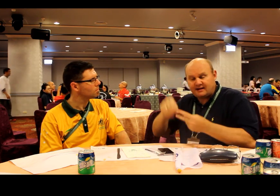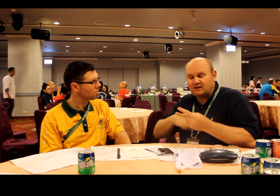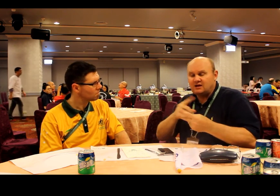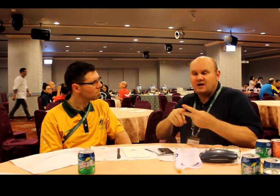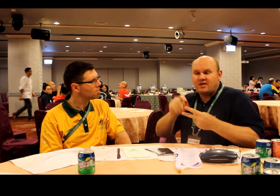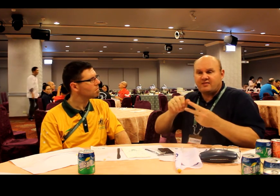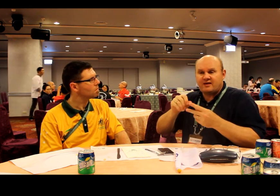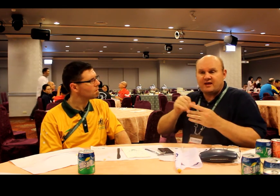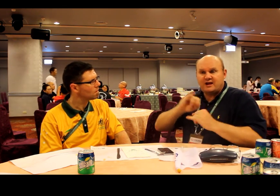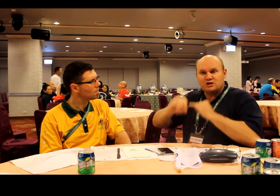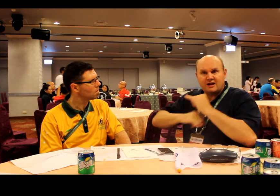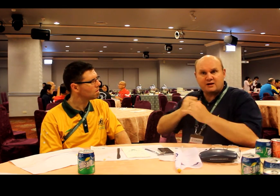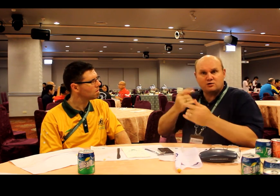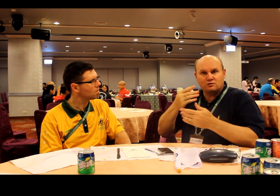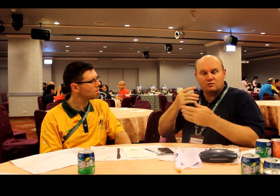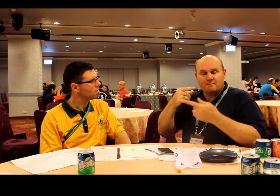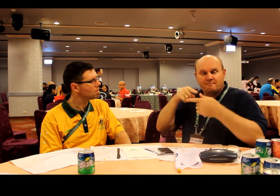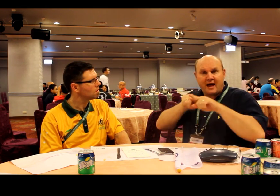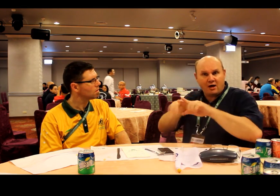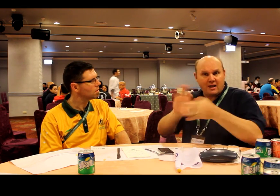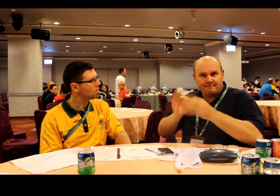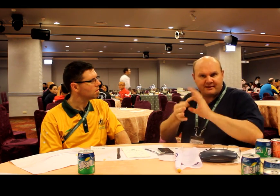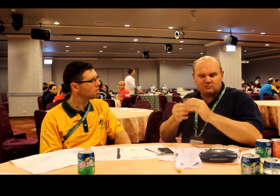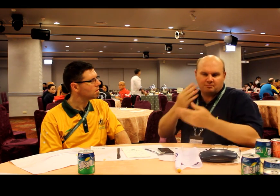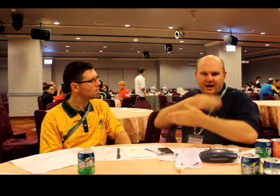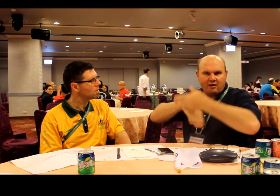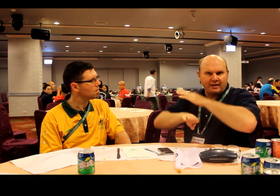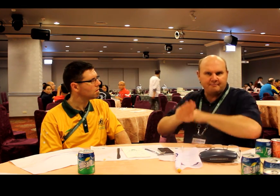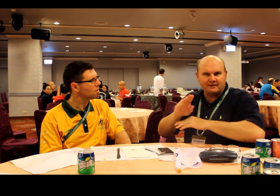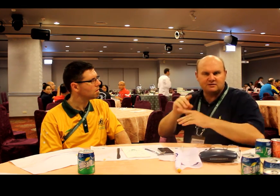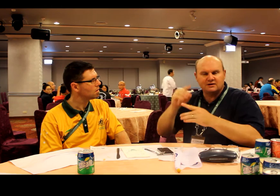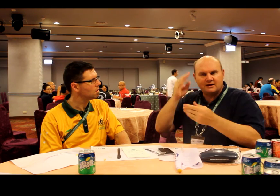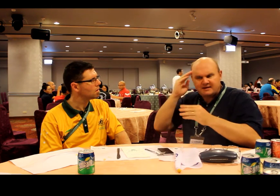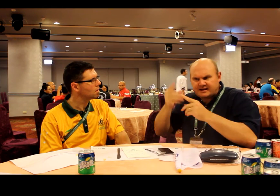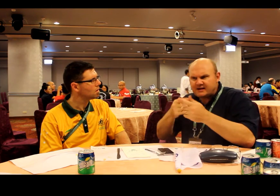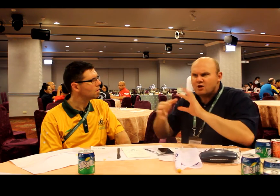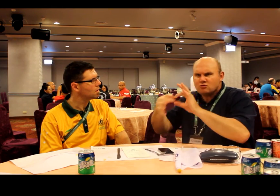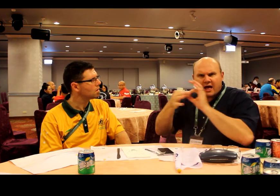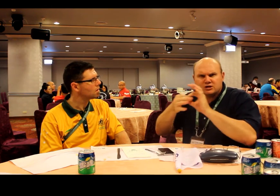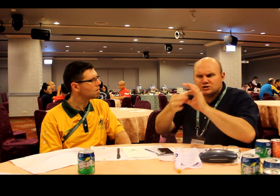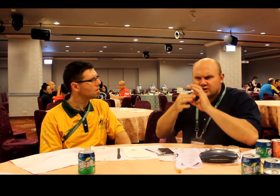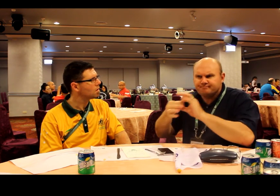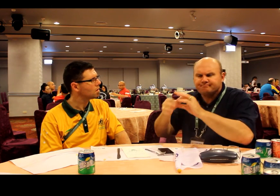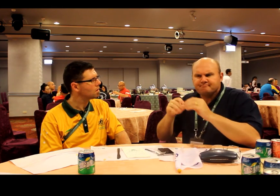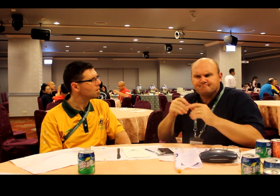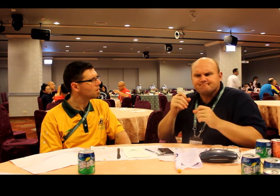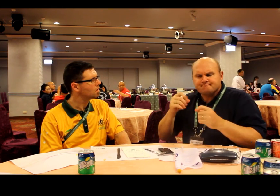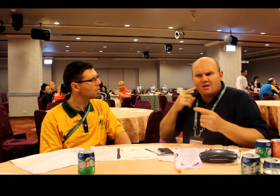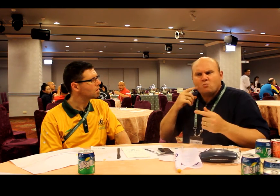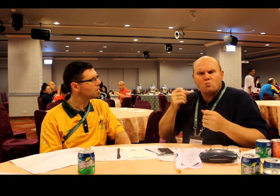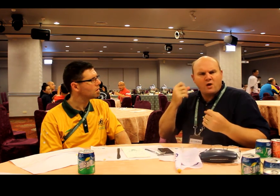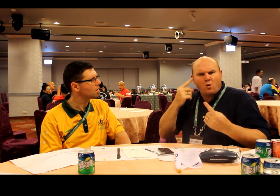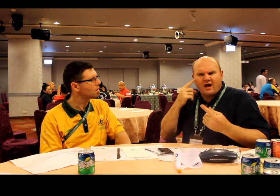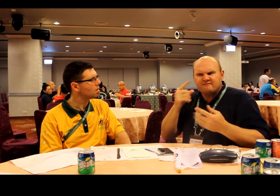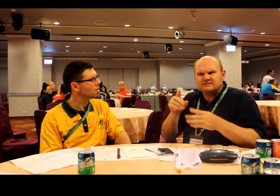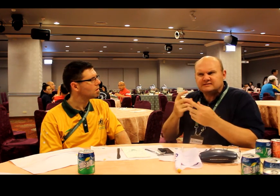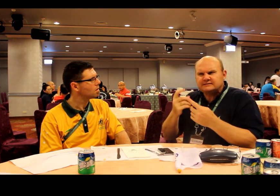the International Olympic Committee and also the International Paralympics, forming those networks and